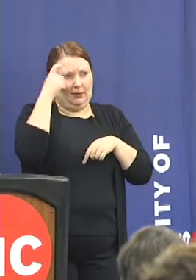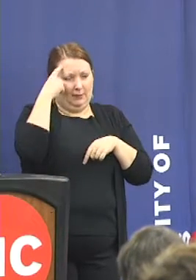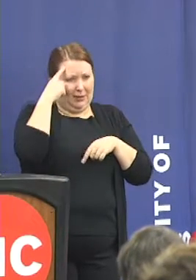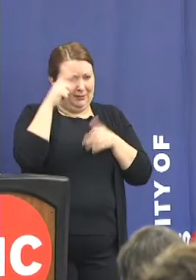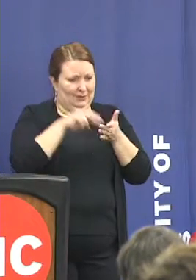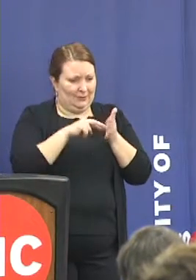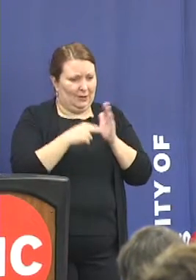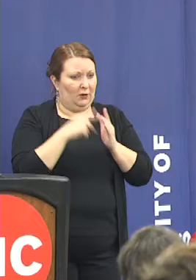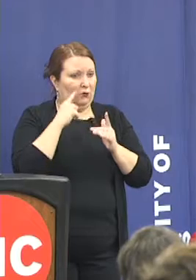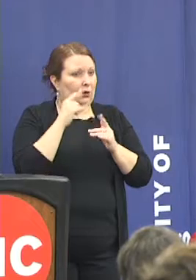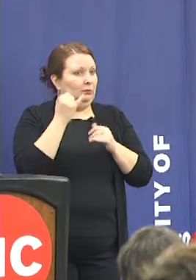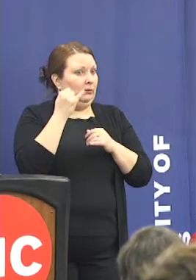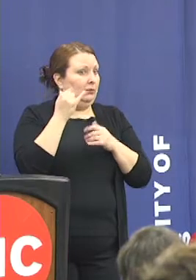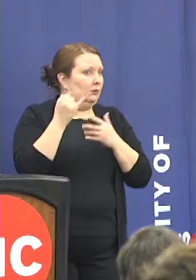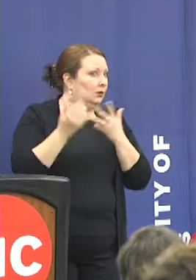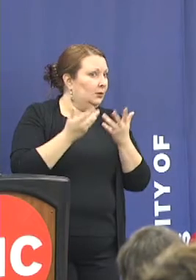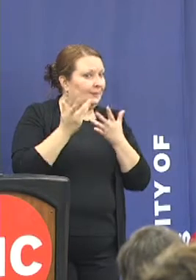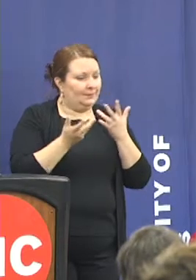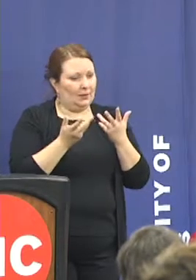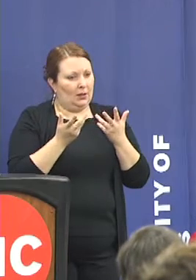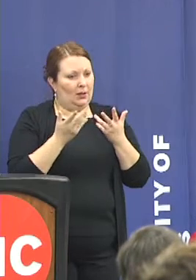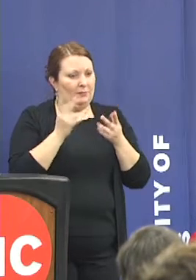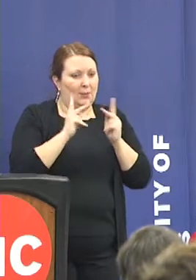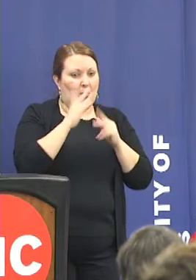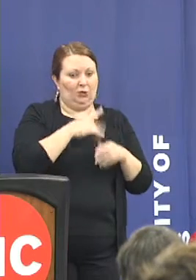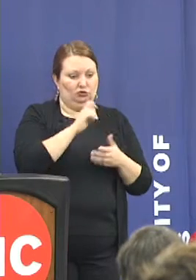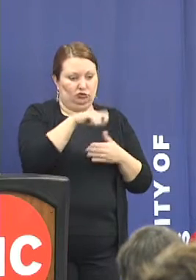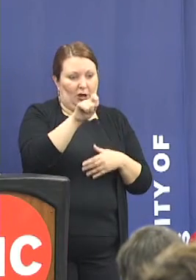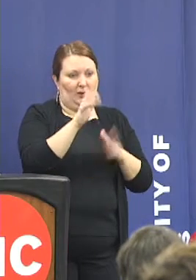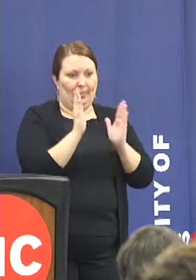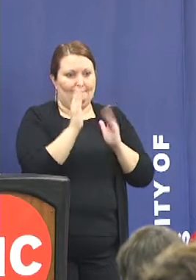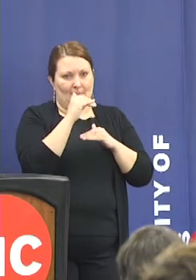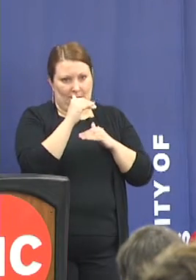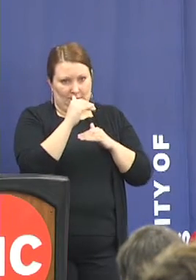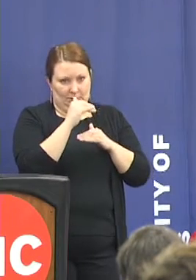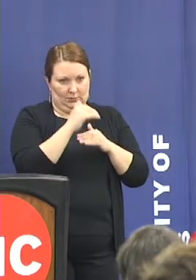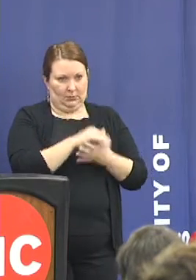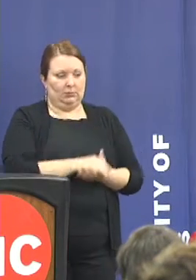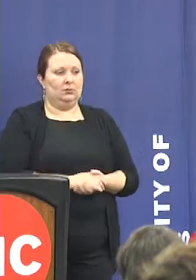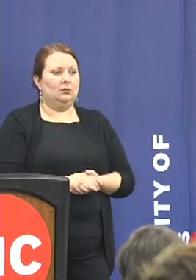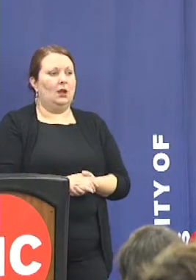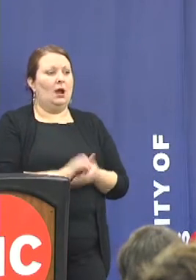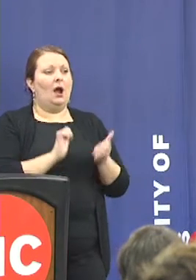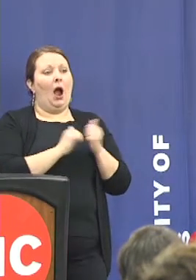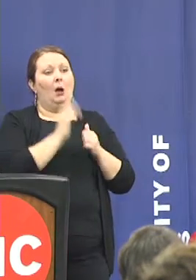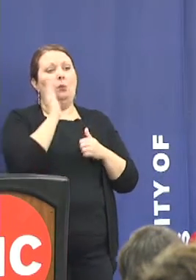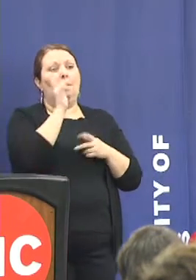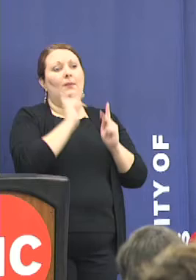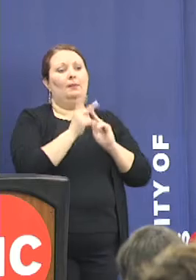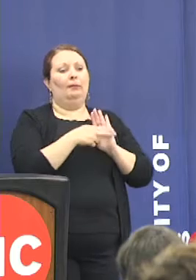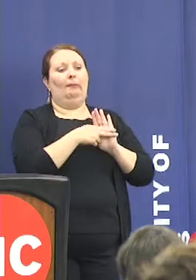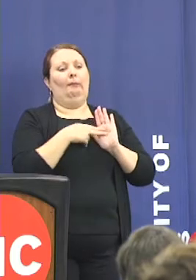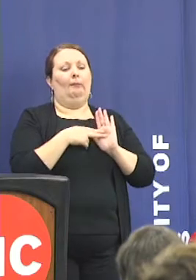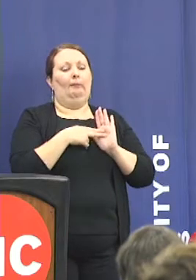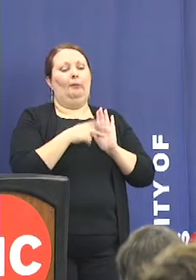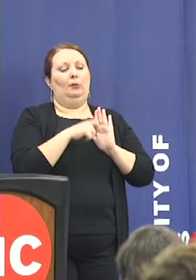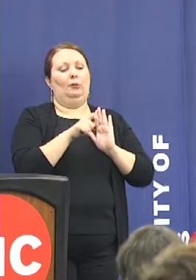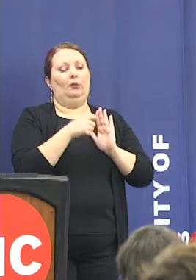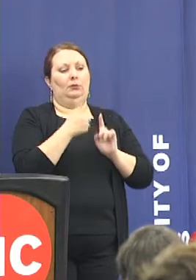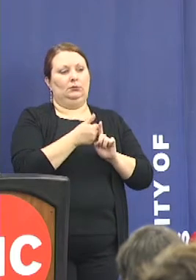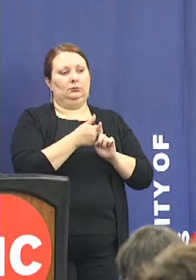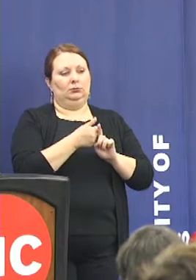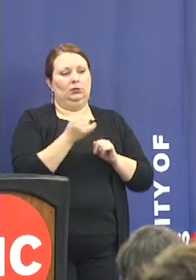mean for whether and to what extent people are actually going to check the box? How will people identify? So finally,